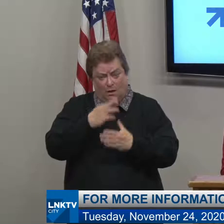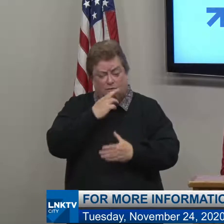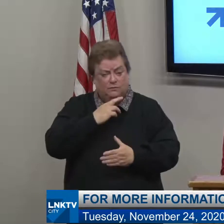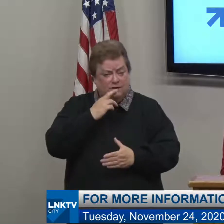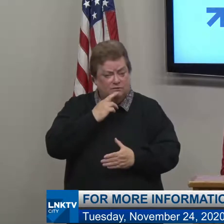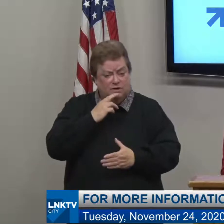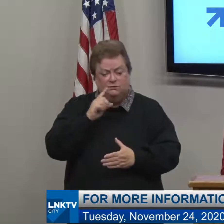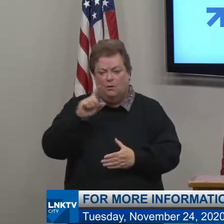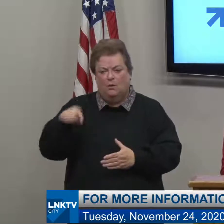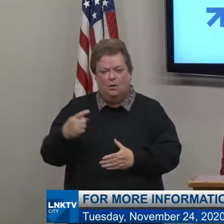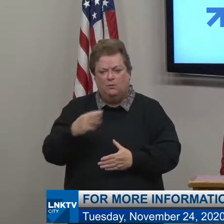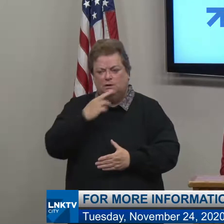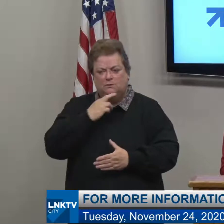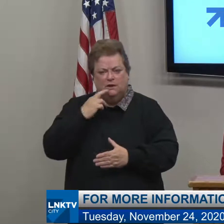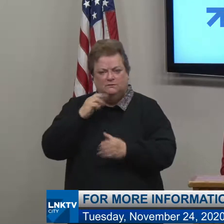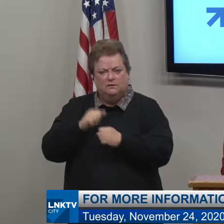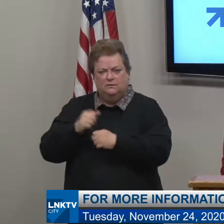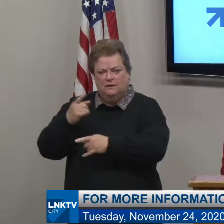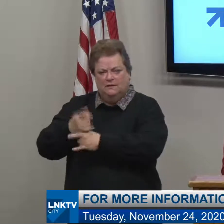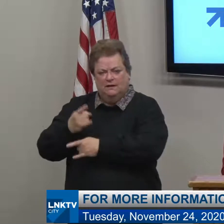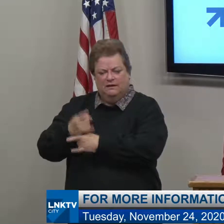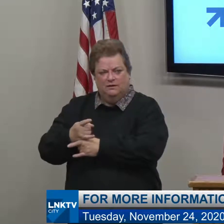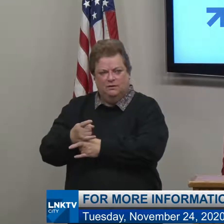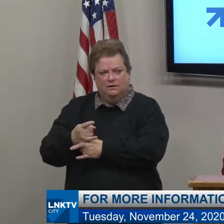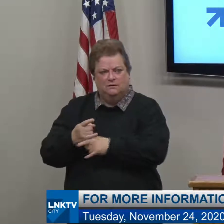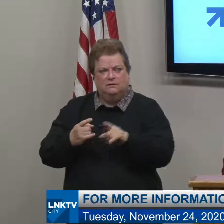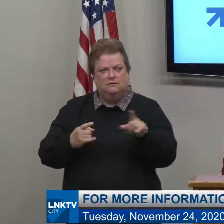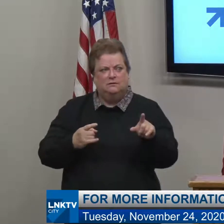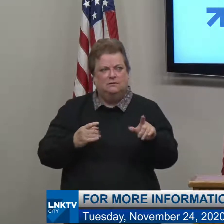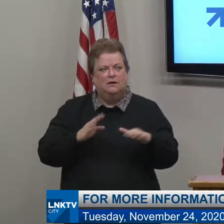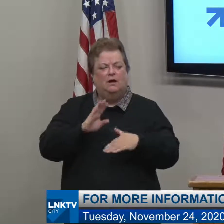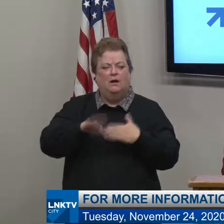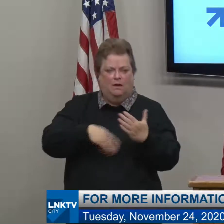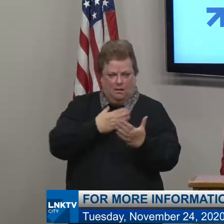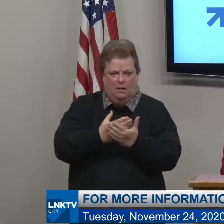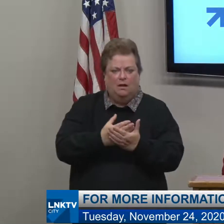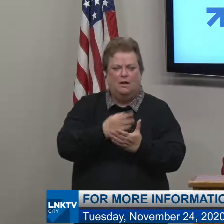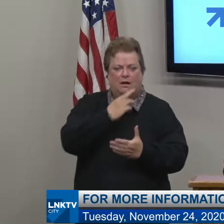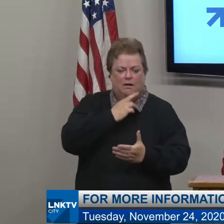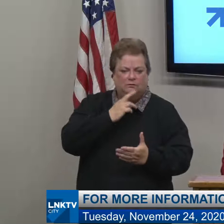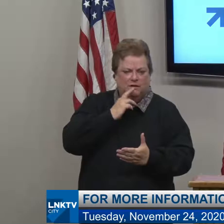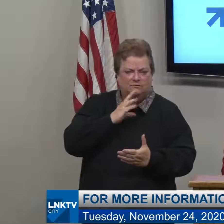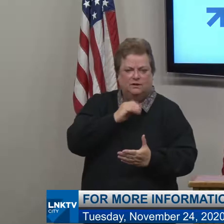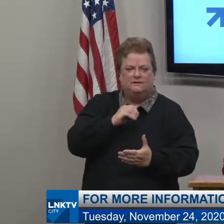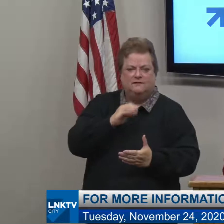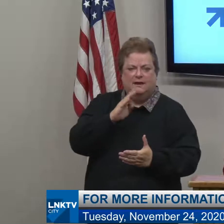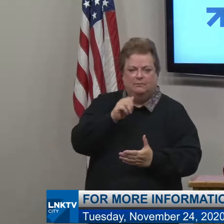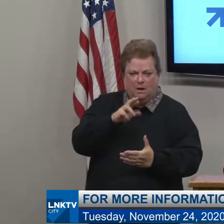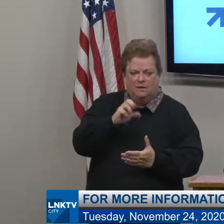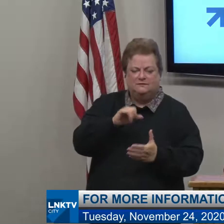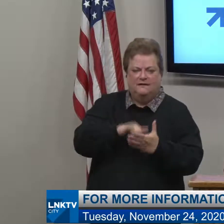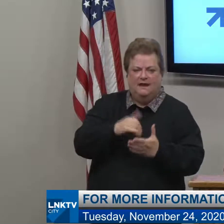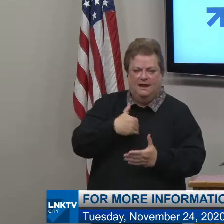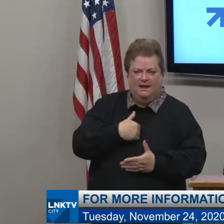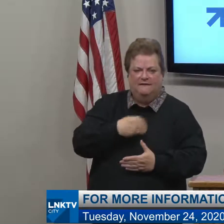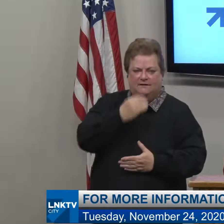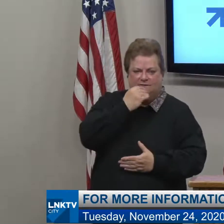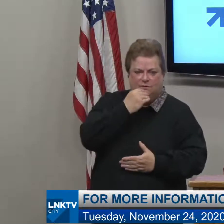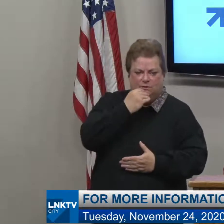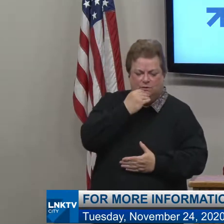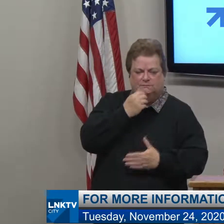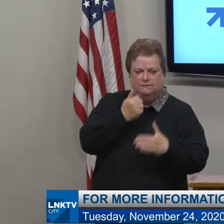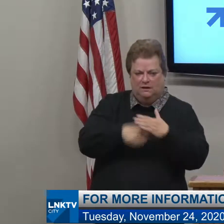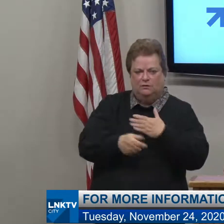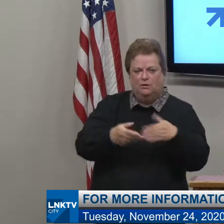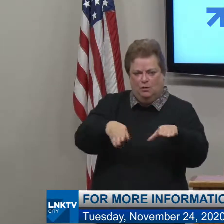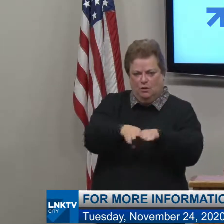liquor licenses? All restaurants and bars that have food that fall into that